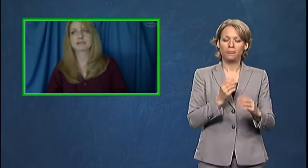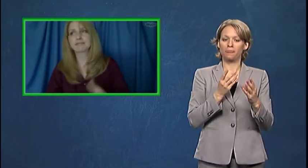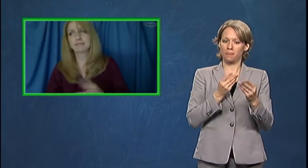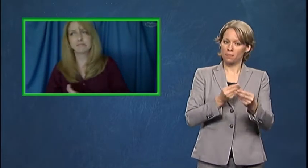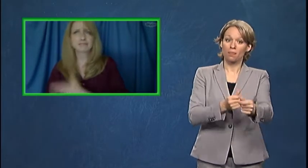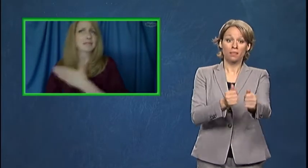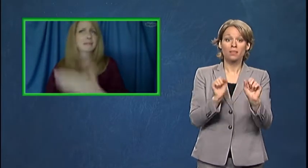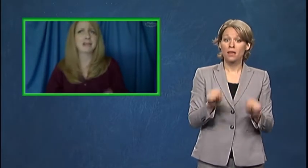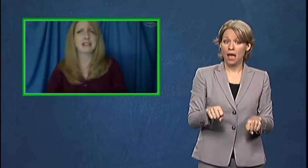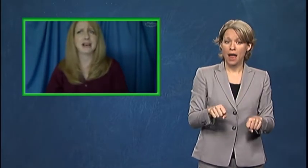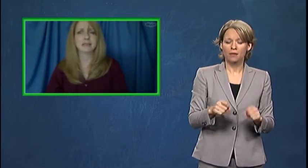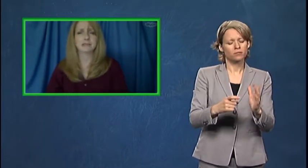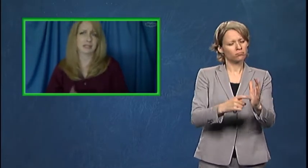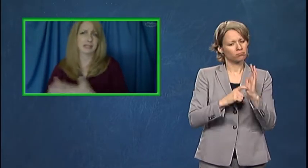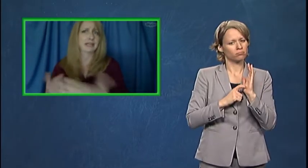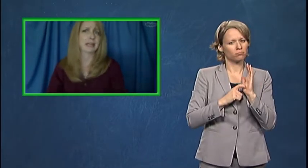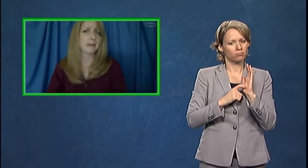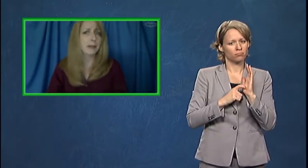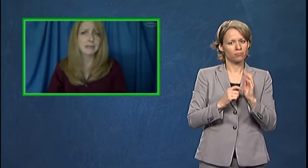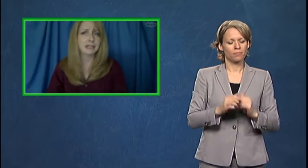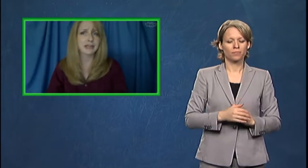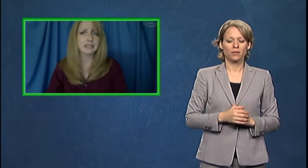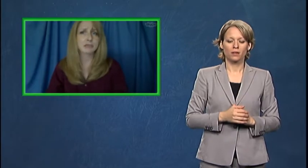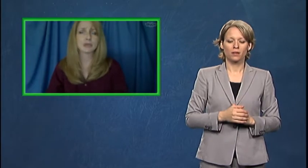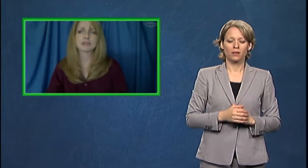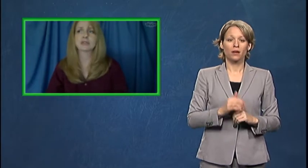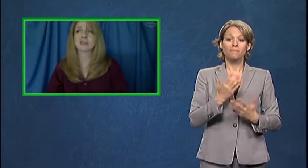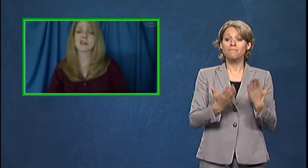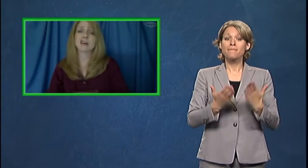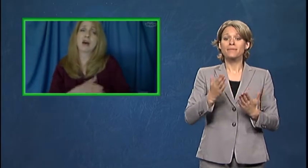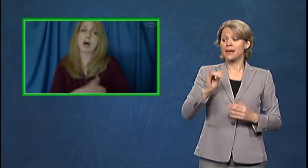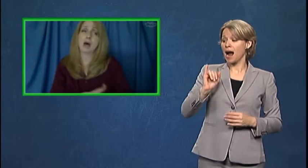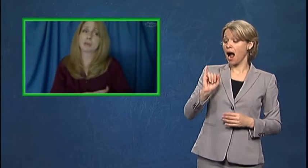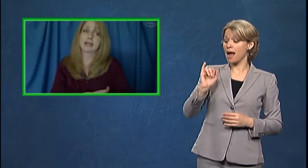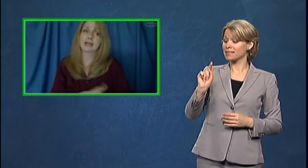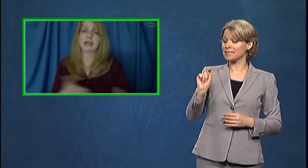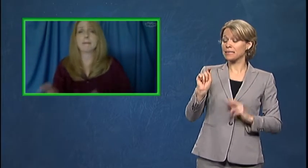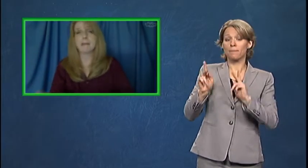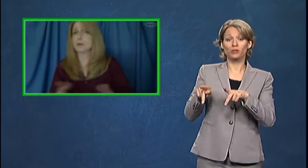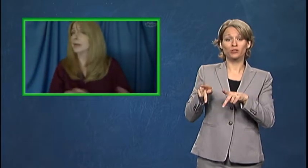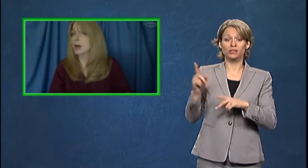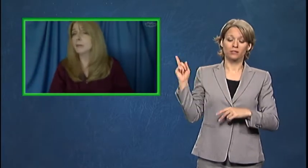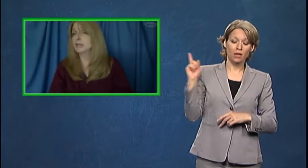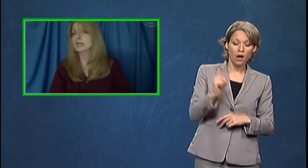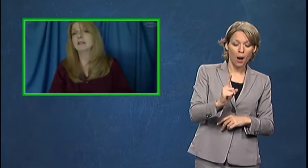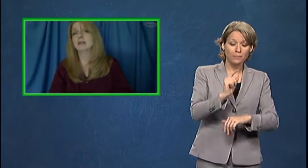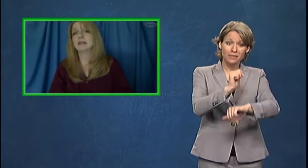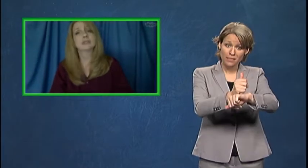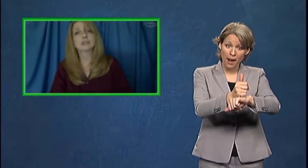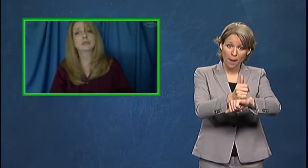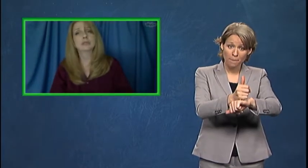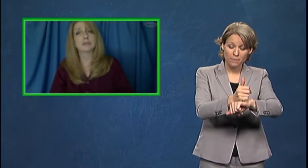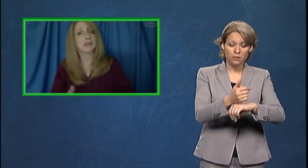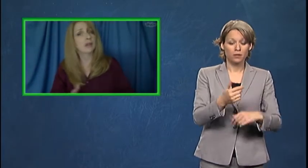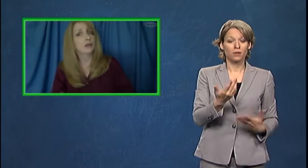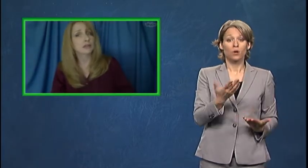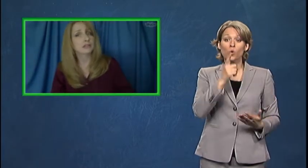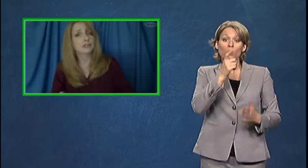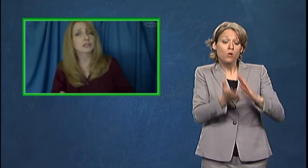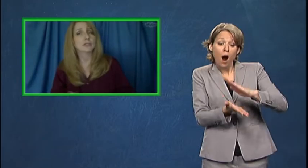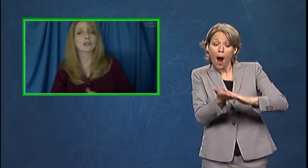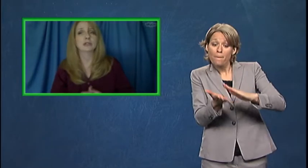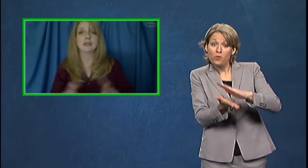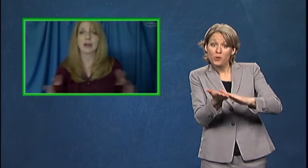it, maybe that setting it up might be the IT person. Operating it may or may not be the deaf student, depending on